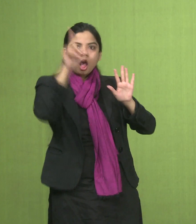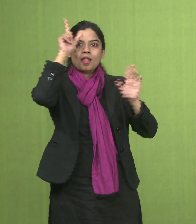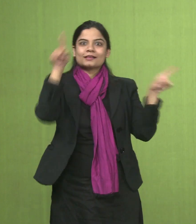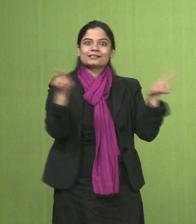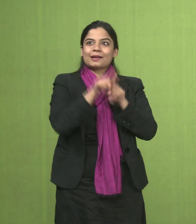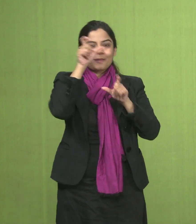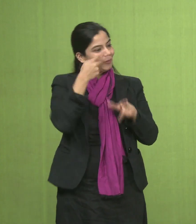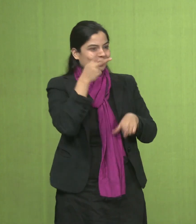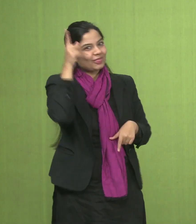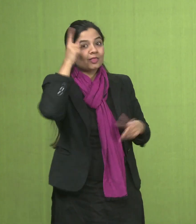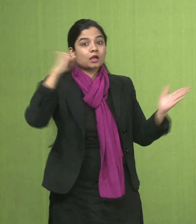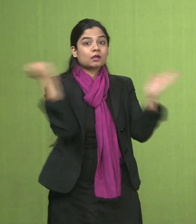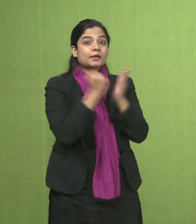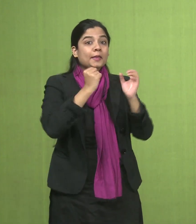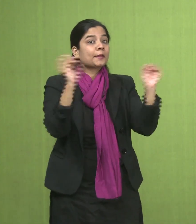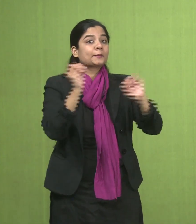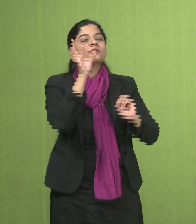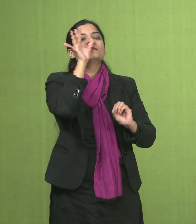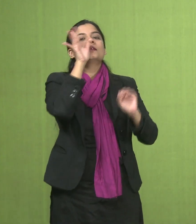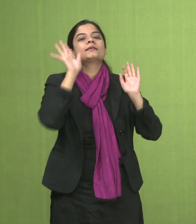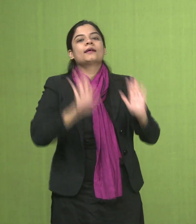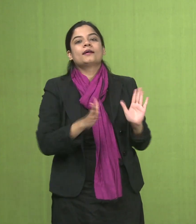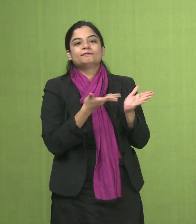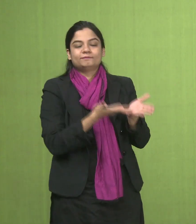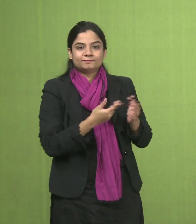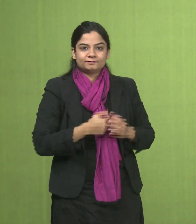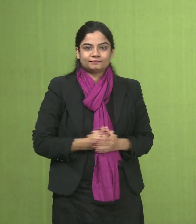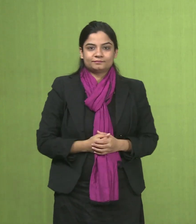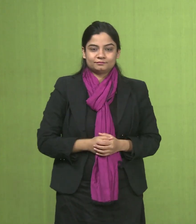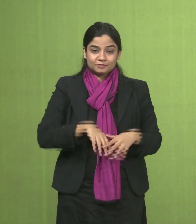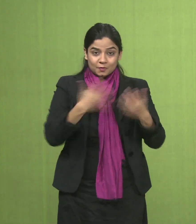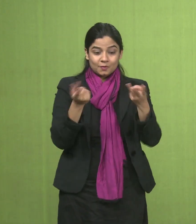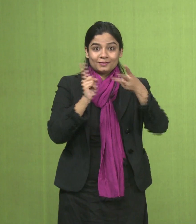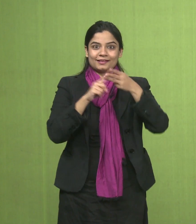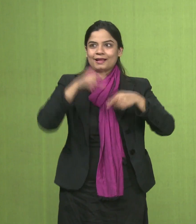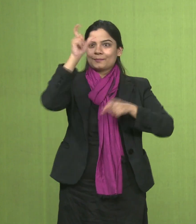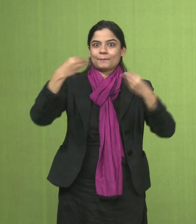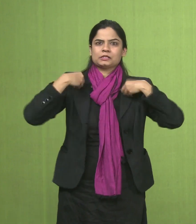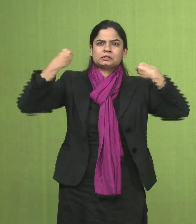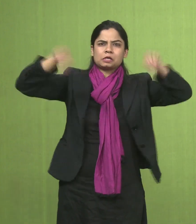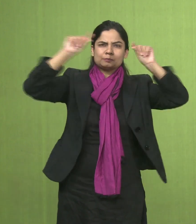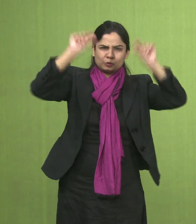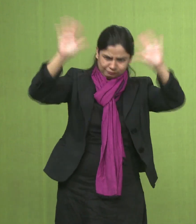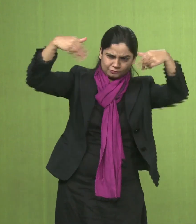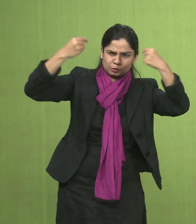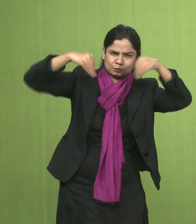copied and labeled, like they copy it and sell fake items in it.